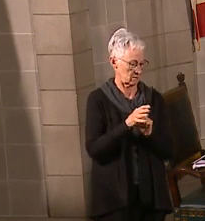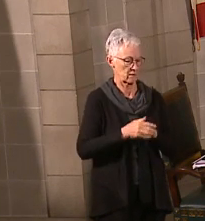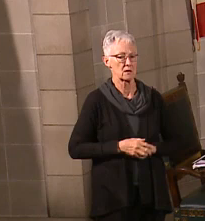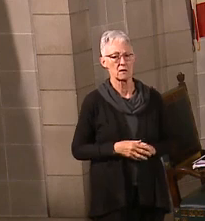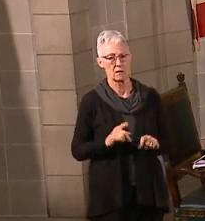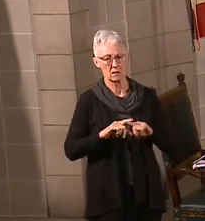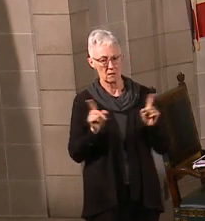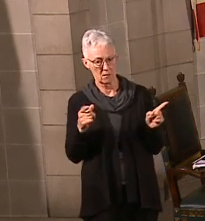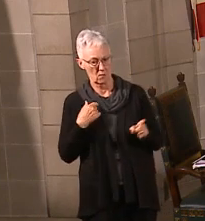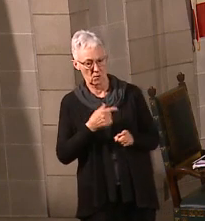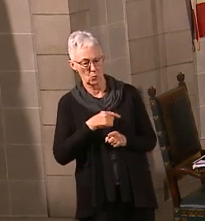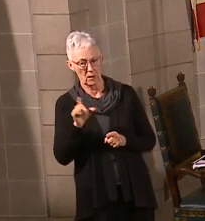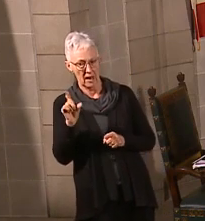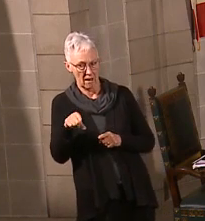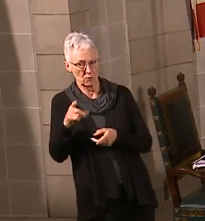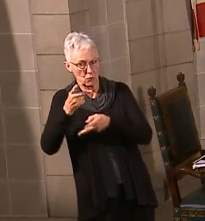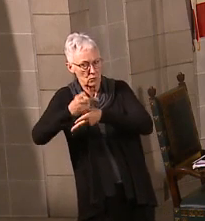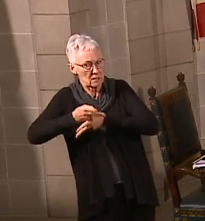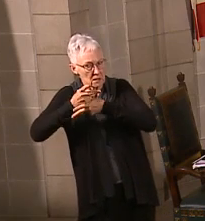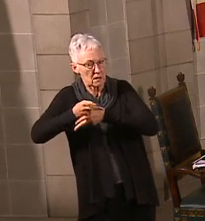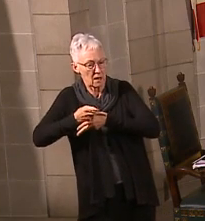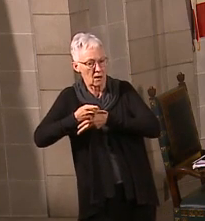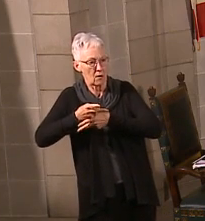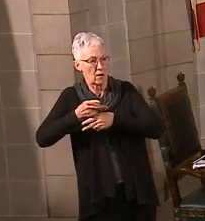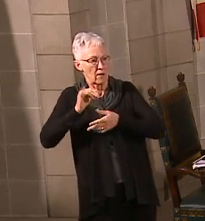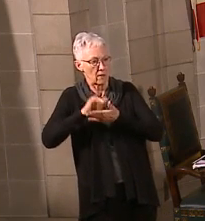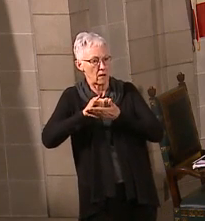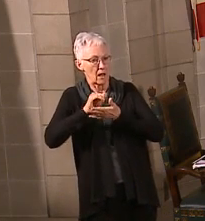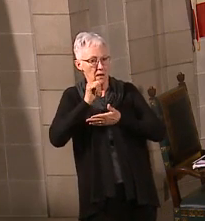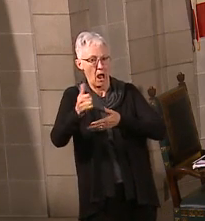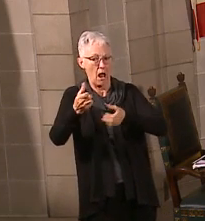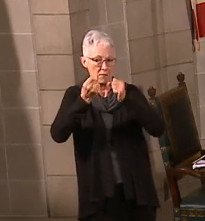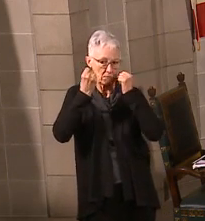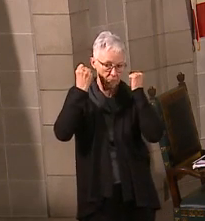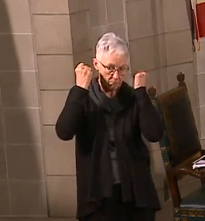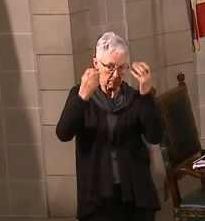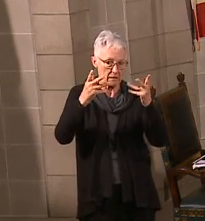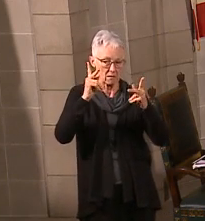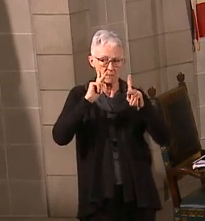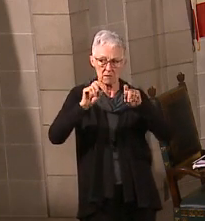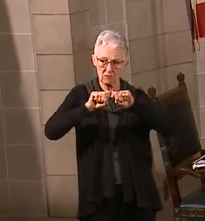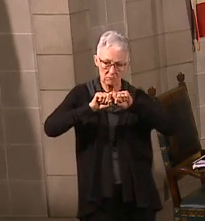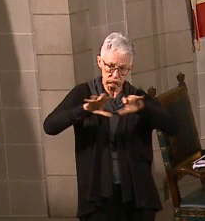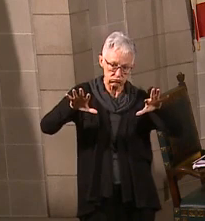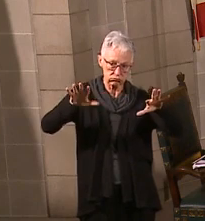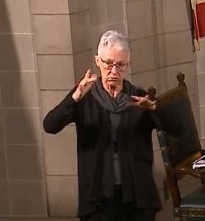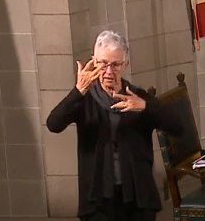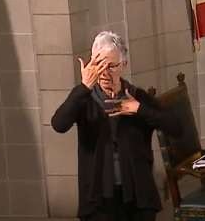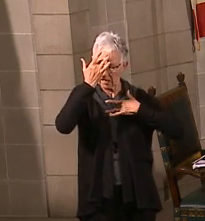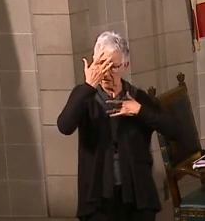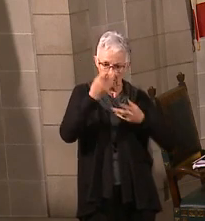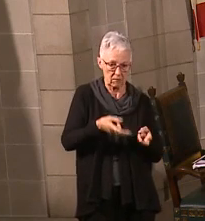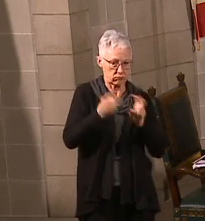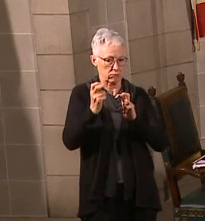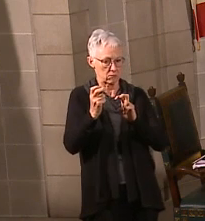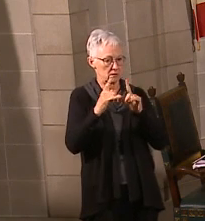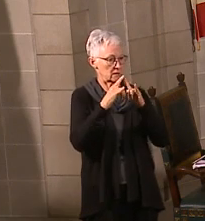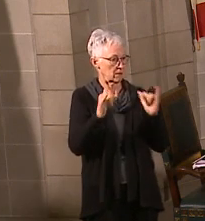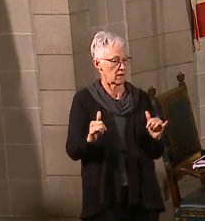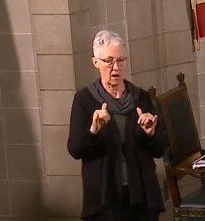continue to preserve our healthcare system, that it doesn't get overwhelmed. That is the whole goal, to make sure that everybody has access to those resources if they